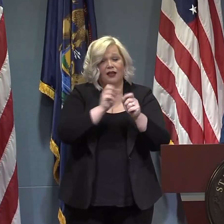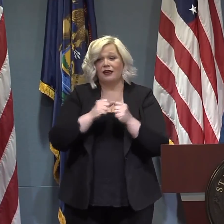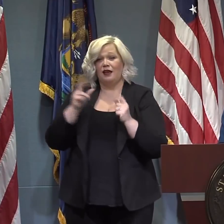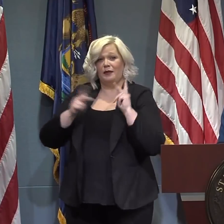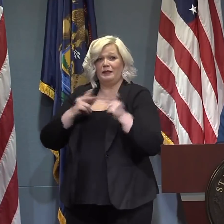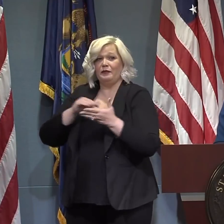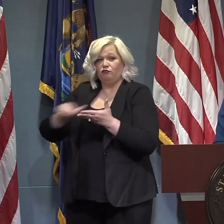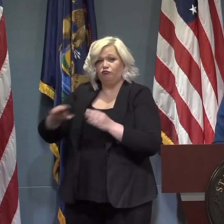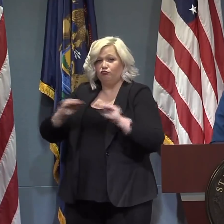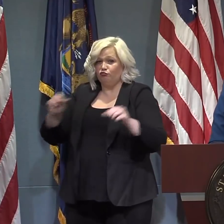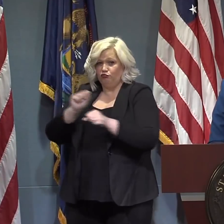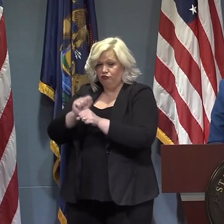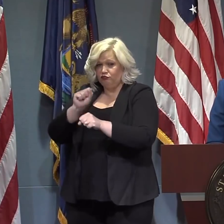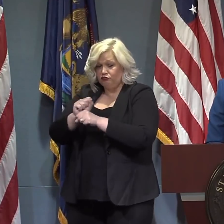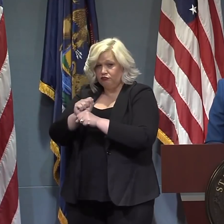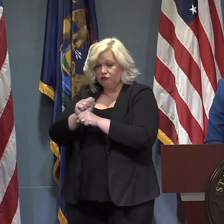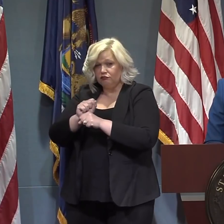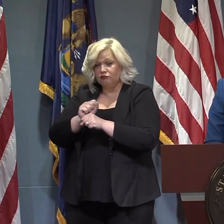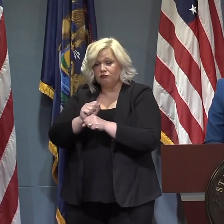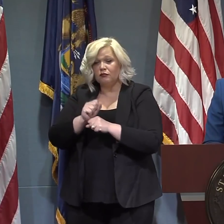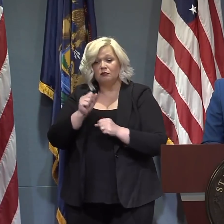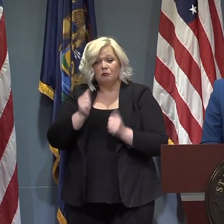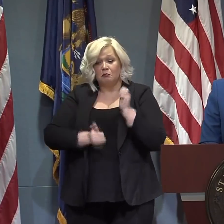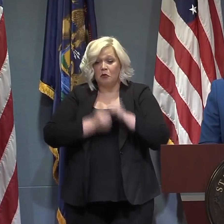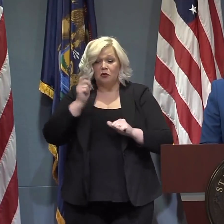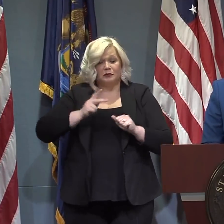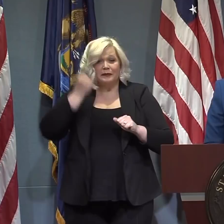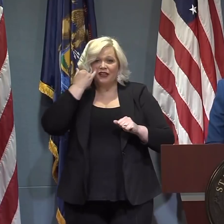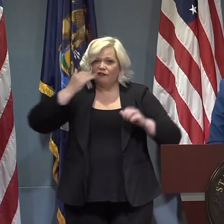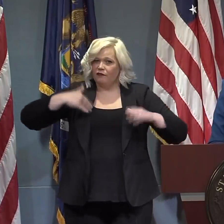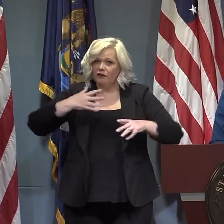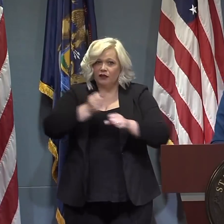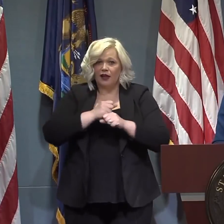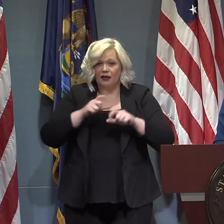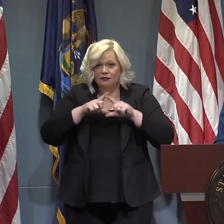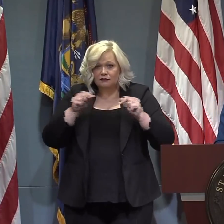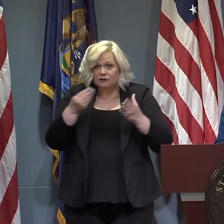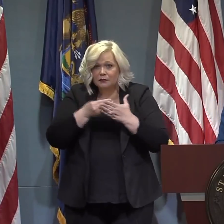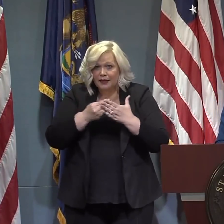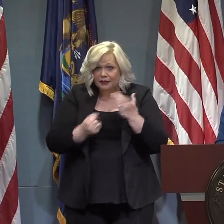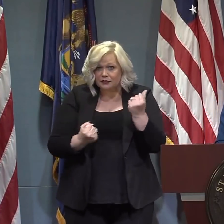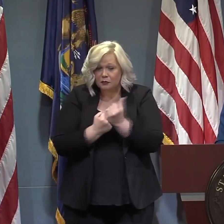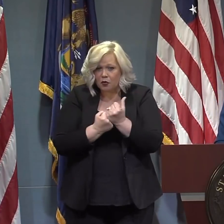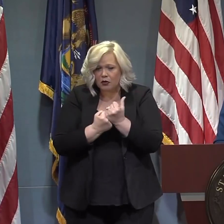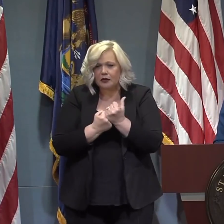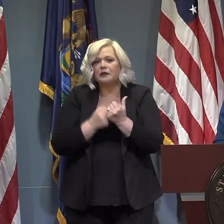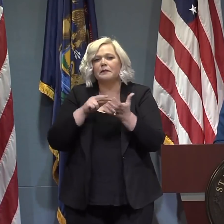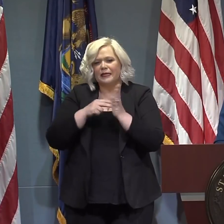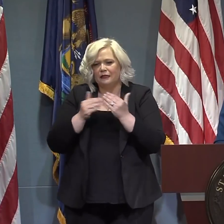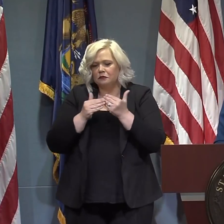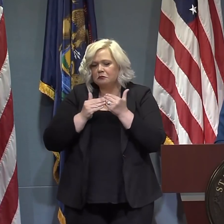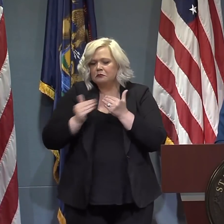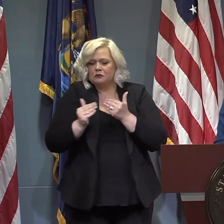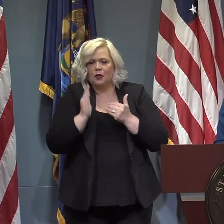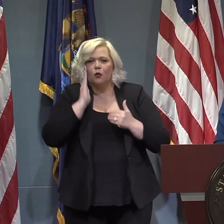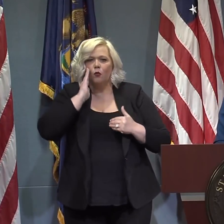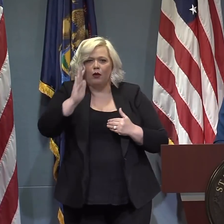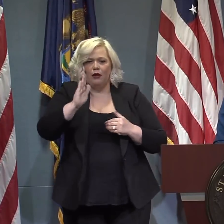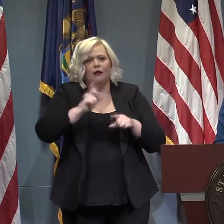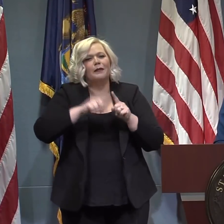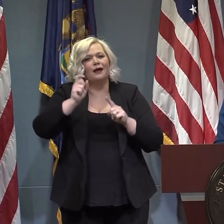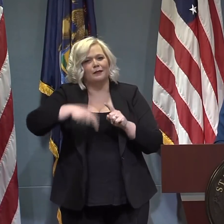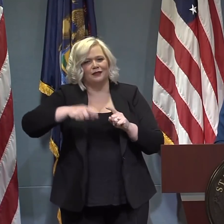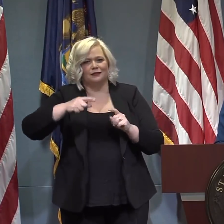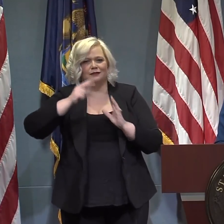affected. Most of the remaining workers who have not received benefits will be eligible in the coming weeks once they complete the